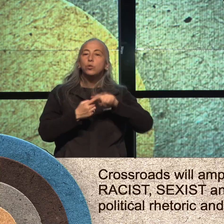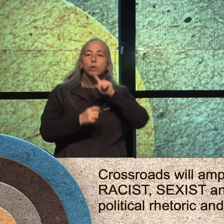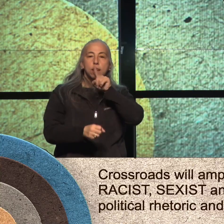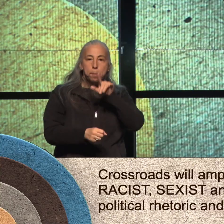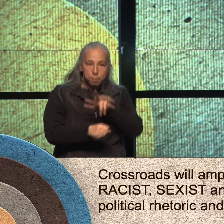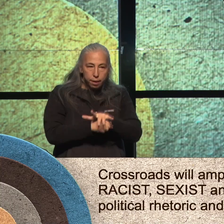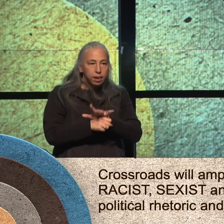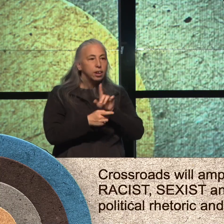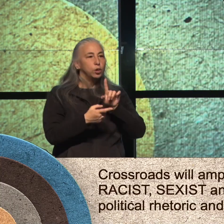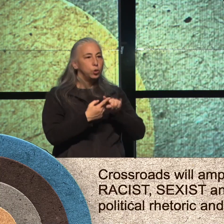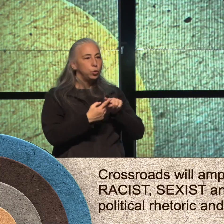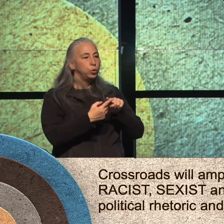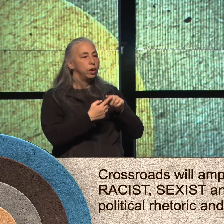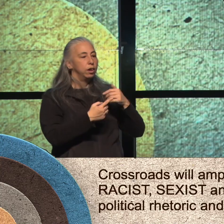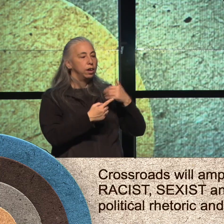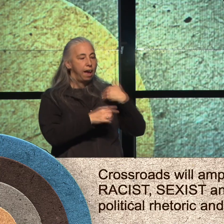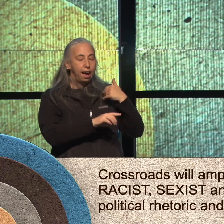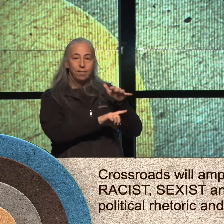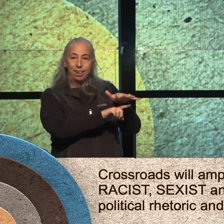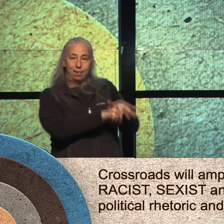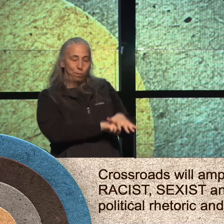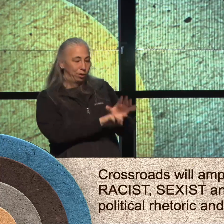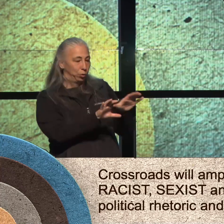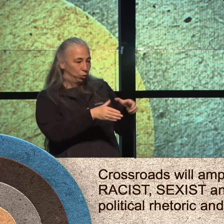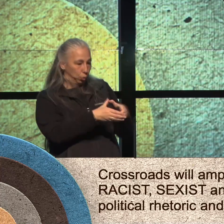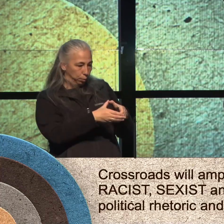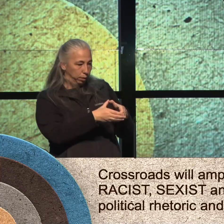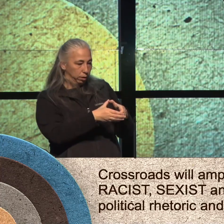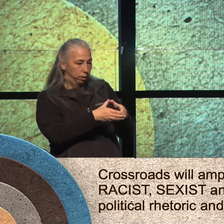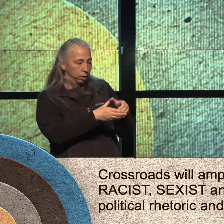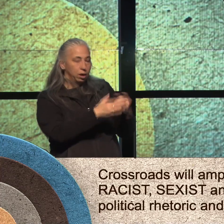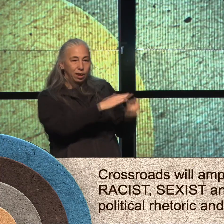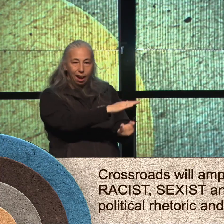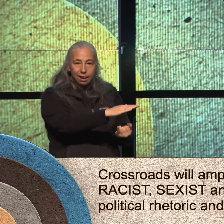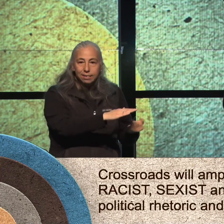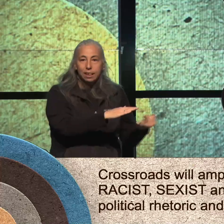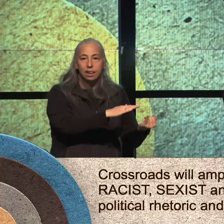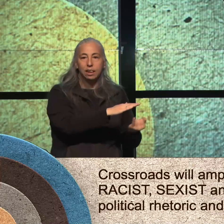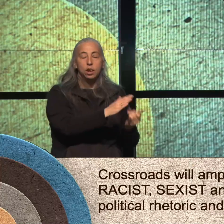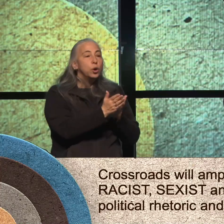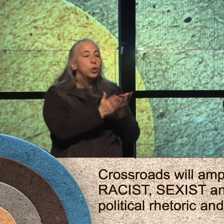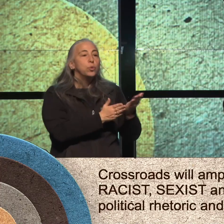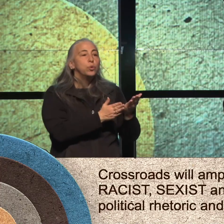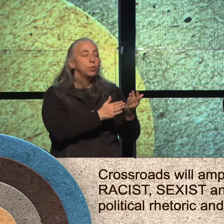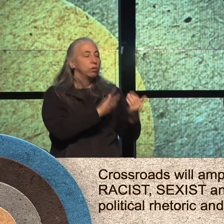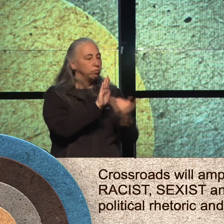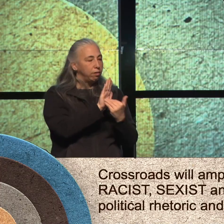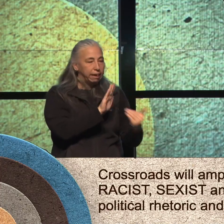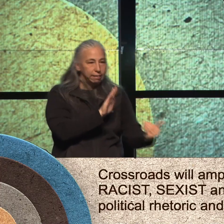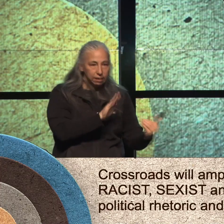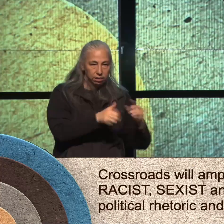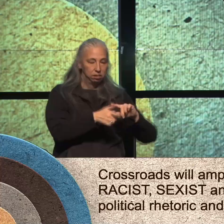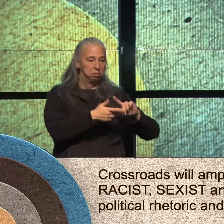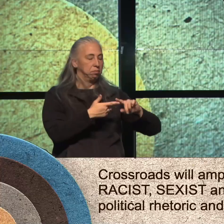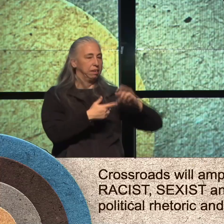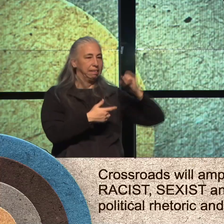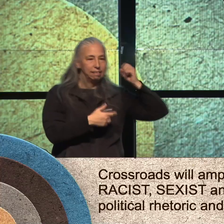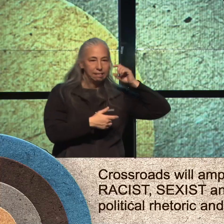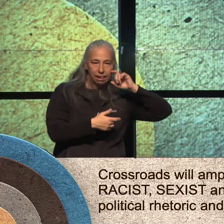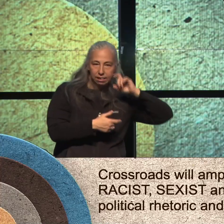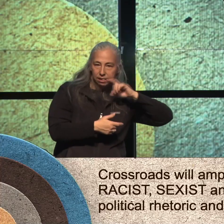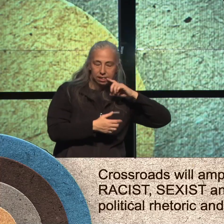amplifying people who are marginalized by racist, sexist, and